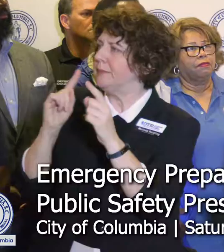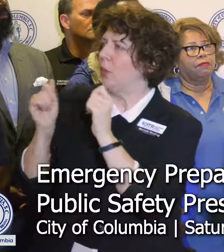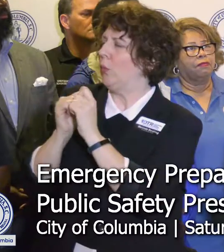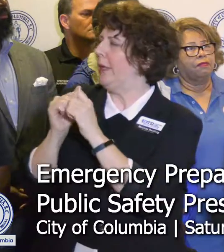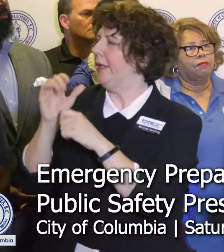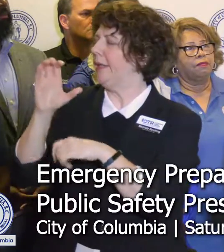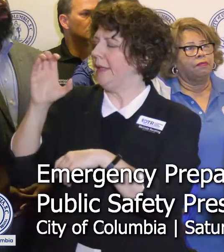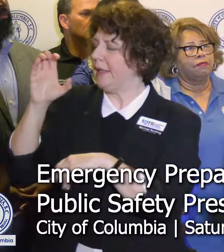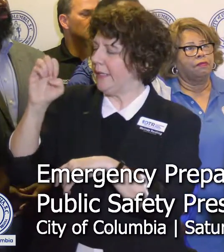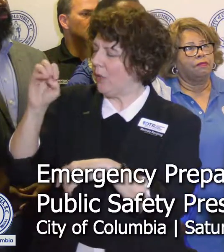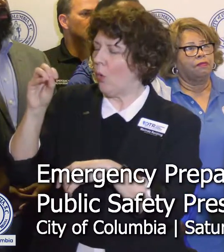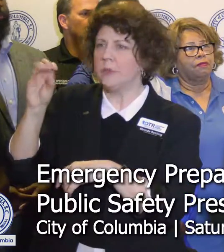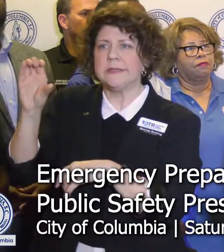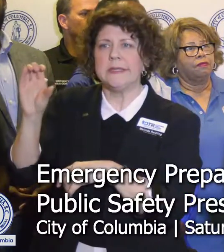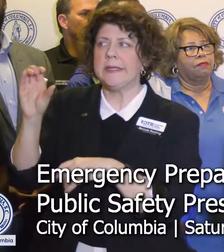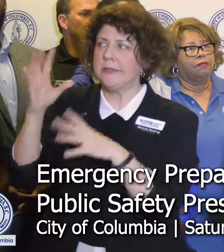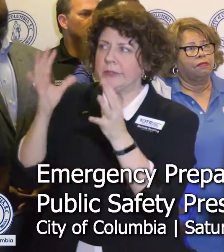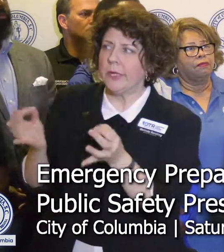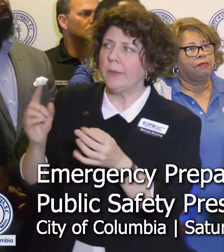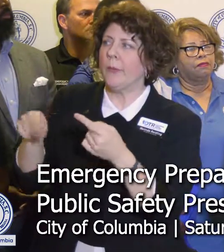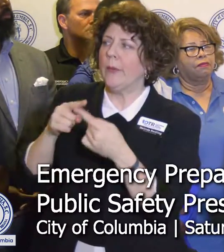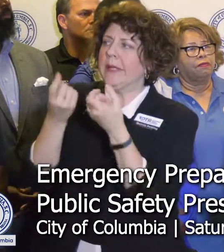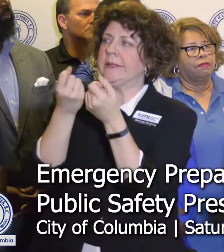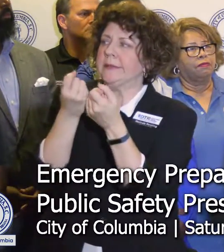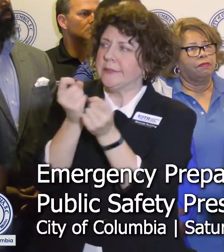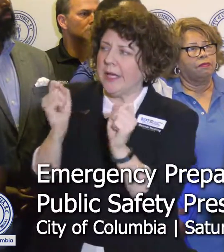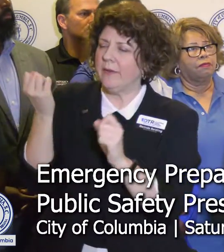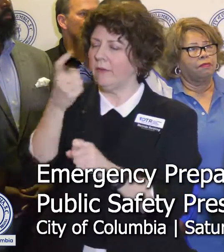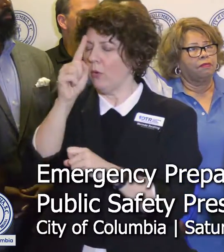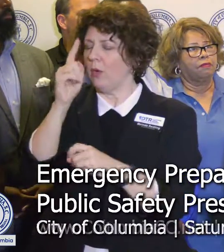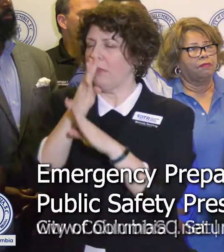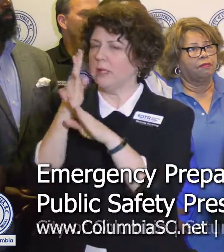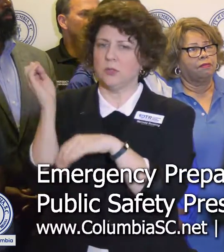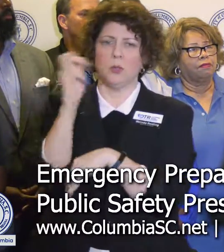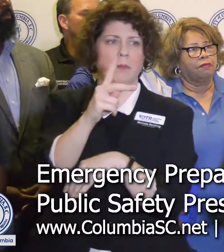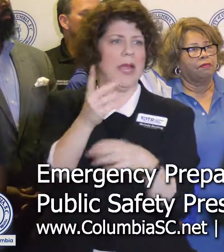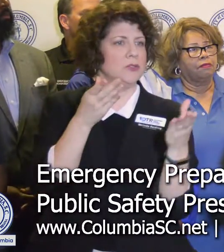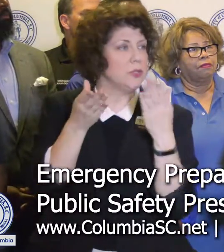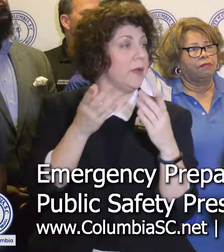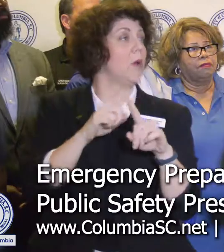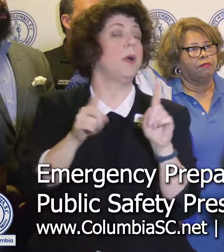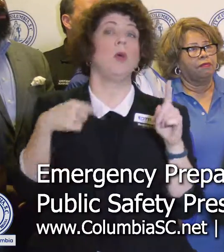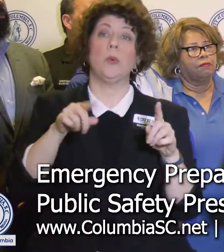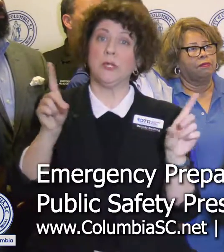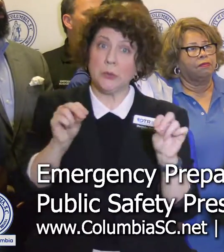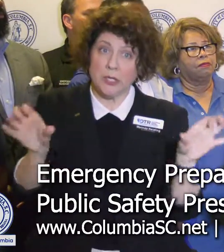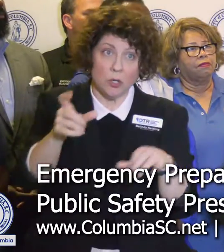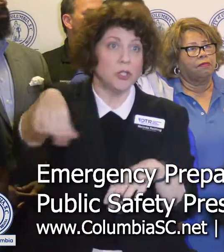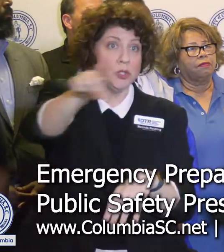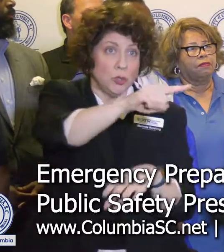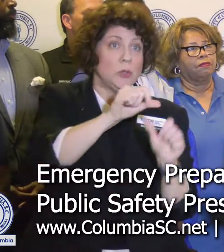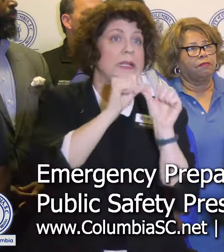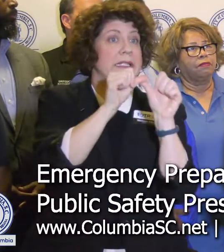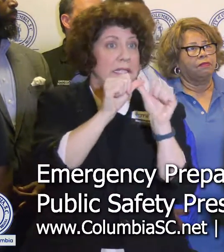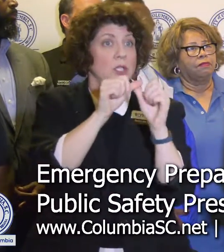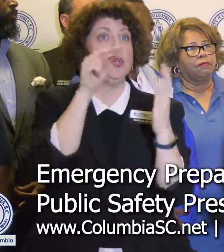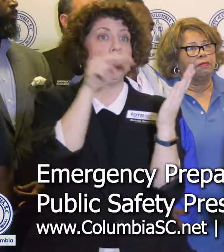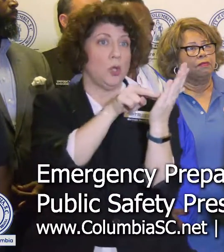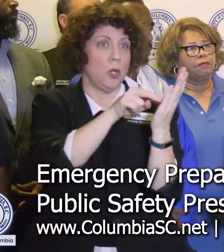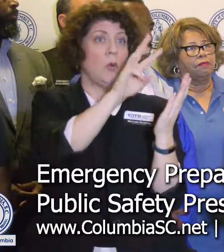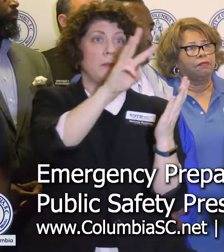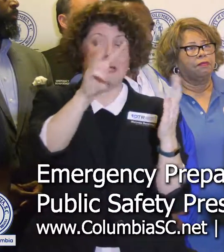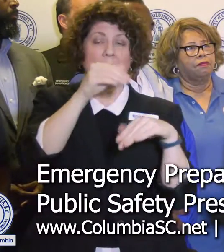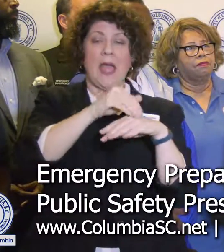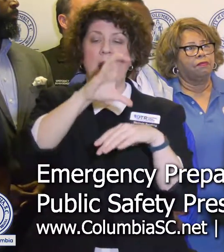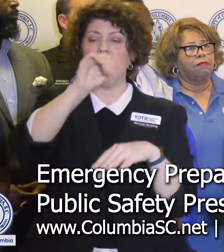and the EOC to determine when it'll be safe for our buses to return back to service. We do encourage our passengers to continue to visit our website